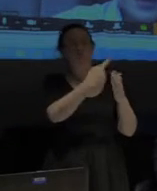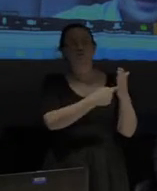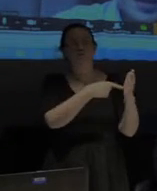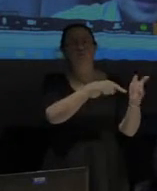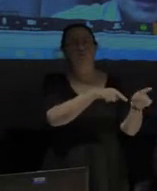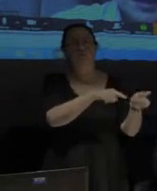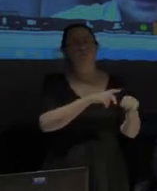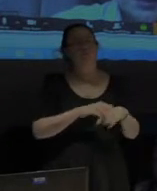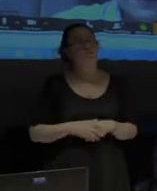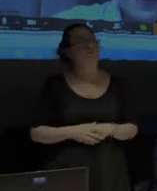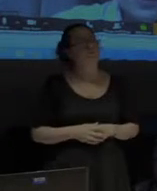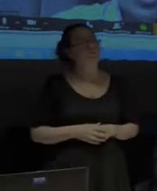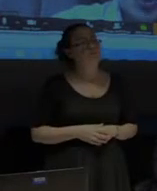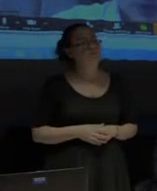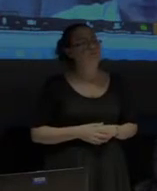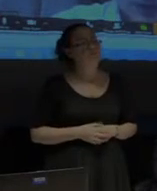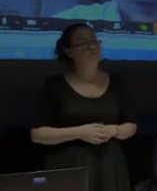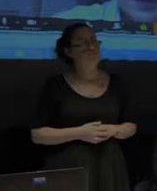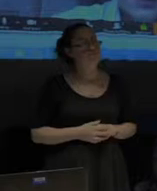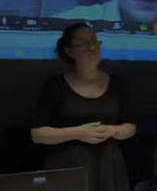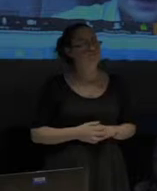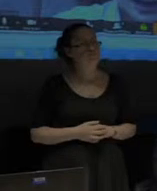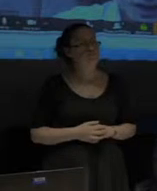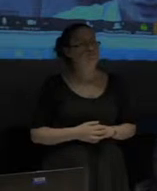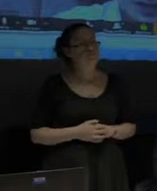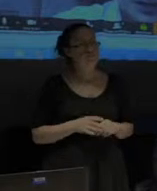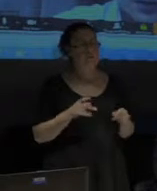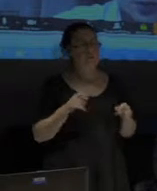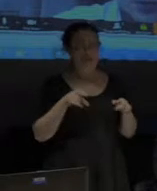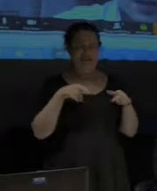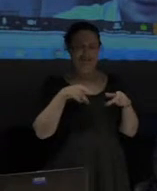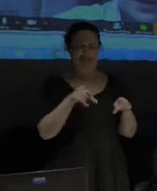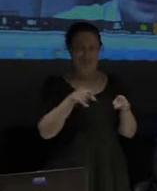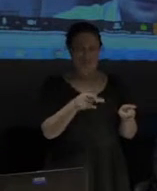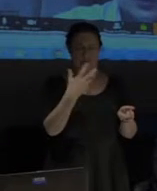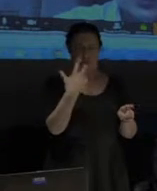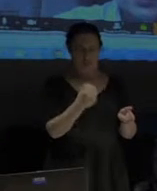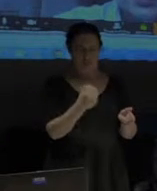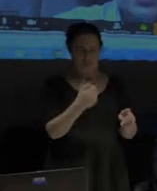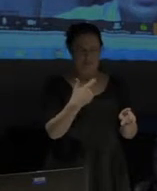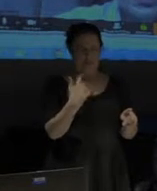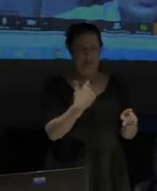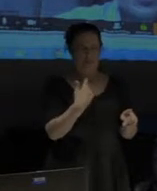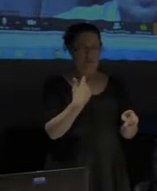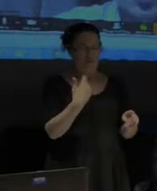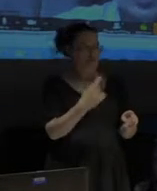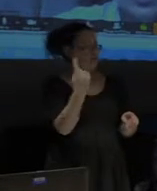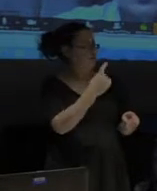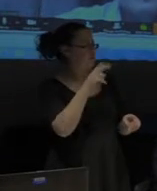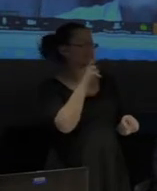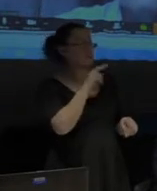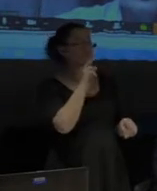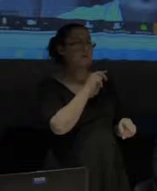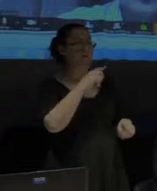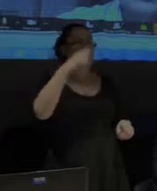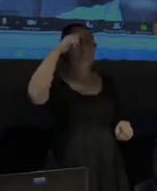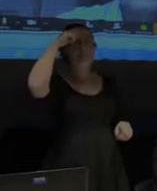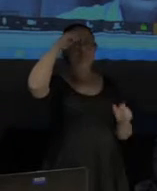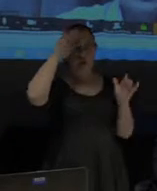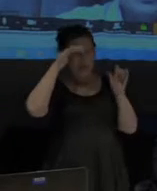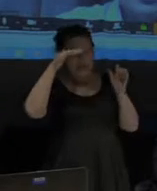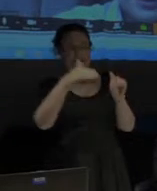a systemic issue at play, and I think I heard earlier the word mindset also being spoken,